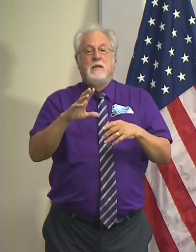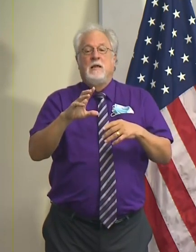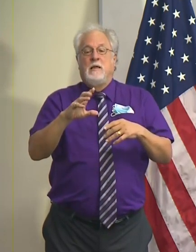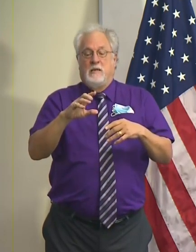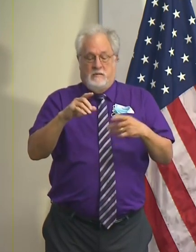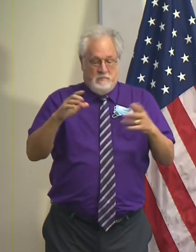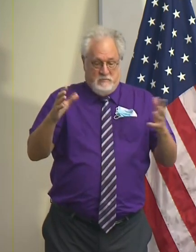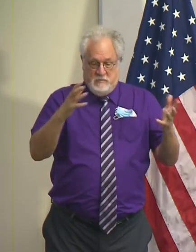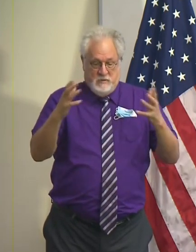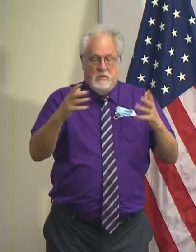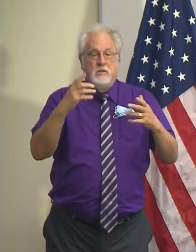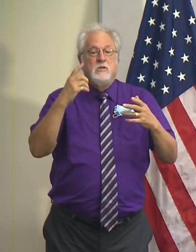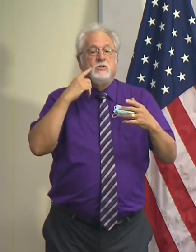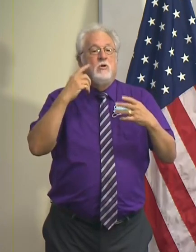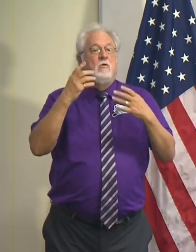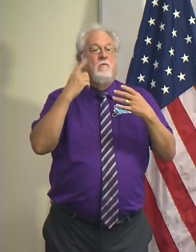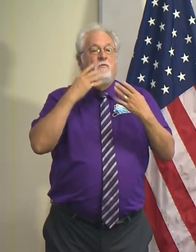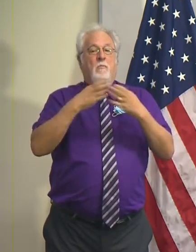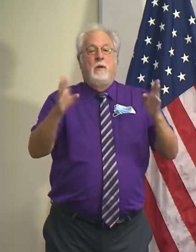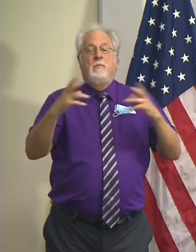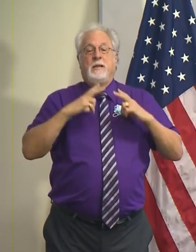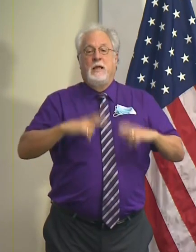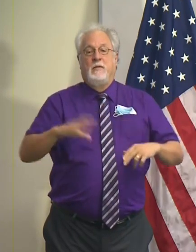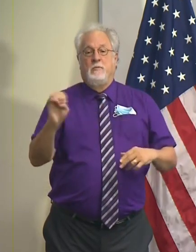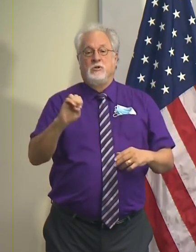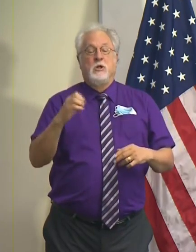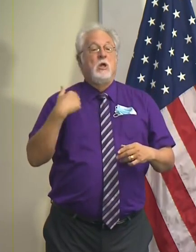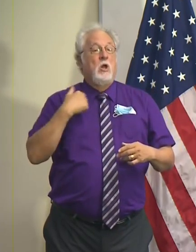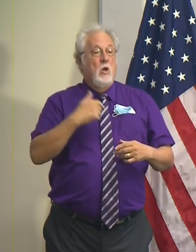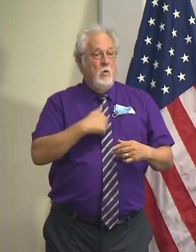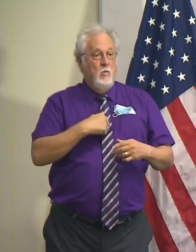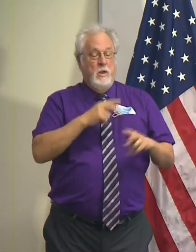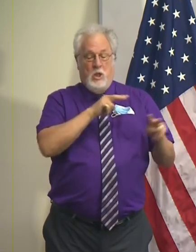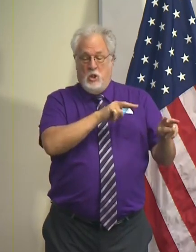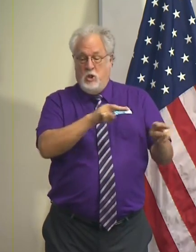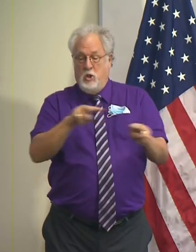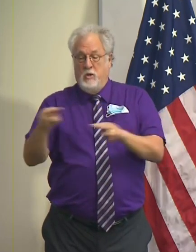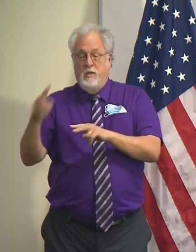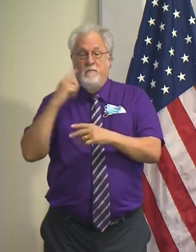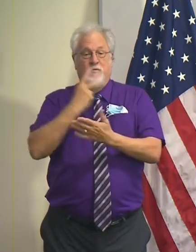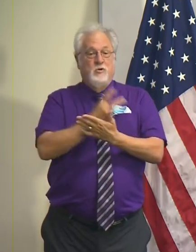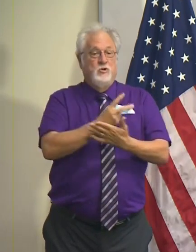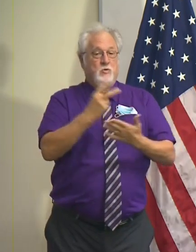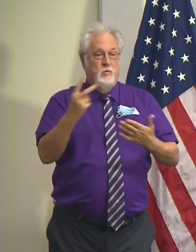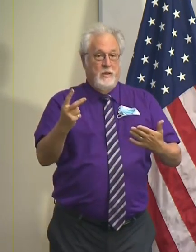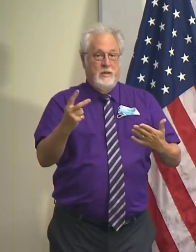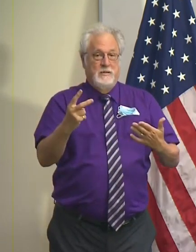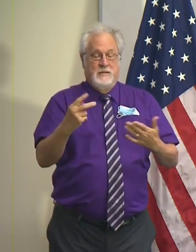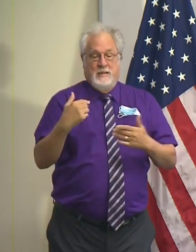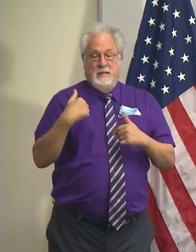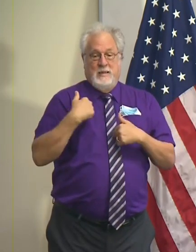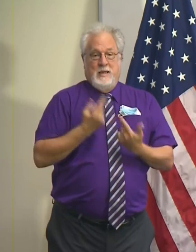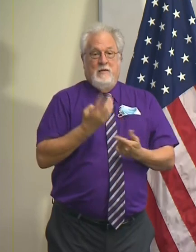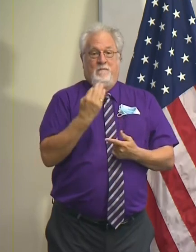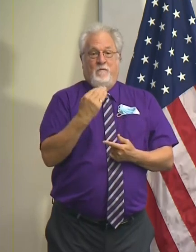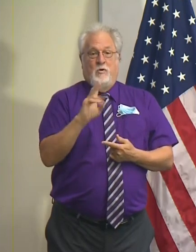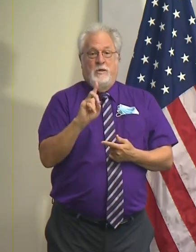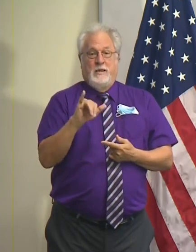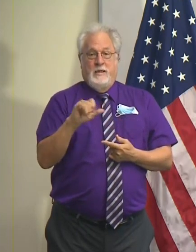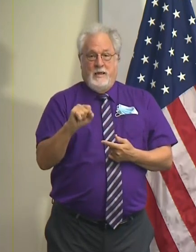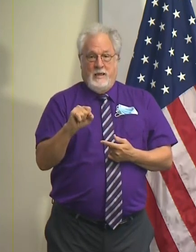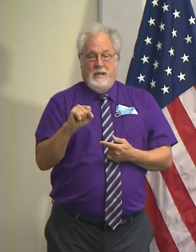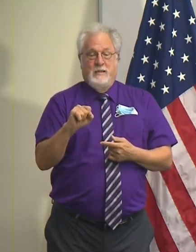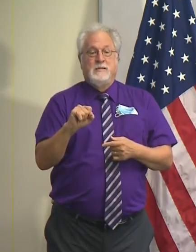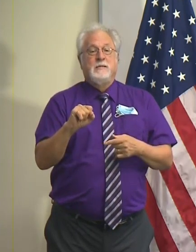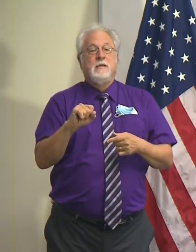you can with a public health emergency. And we look at that for 2 weeks, the last 14 days